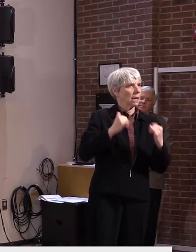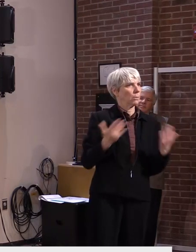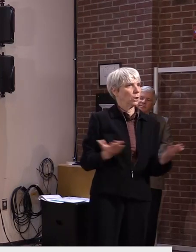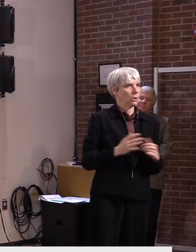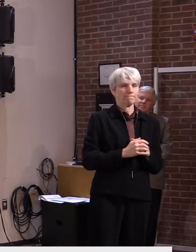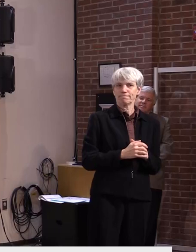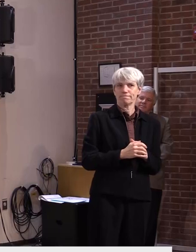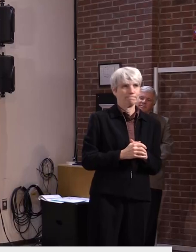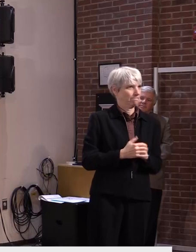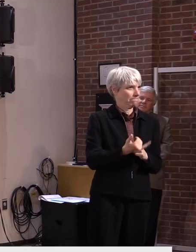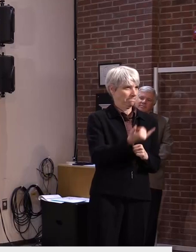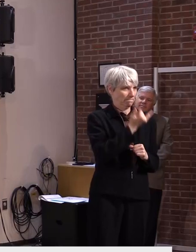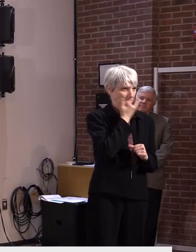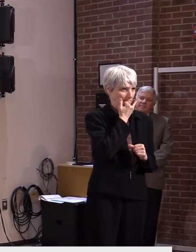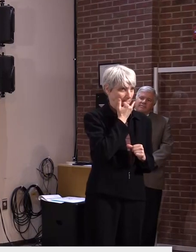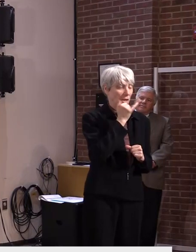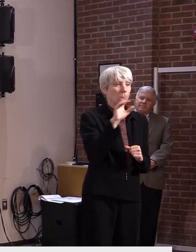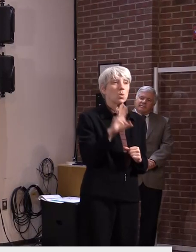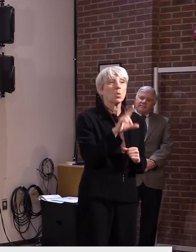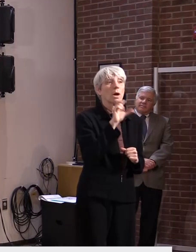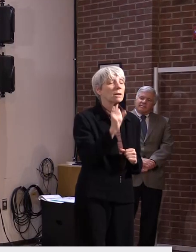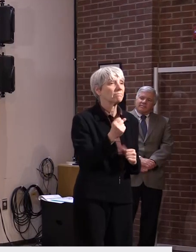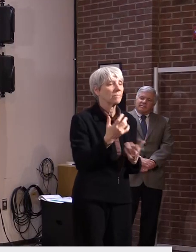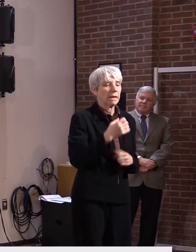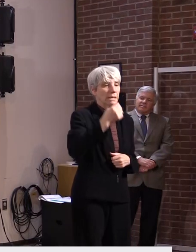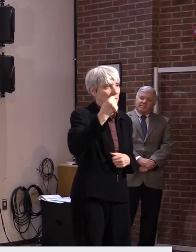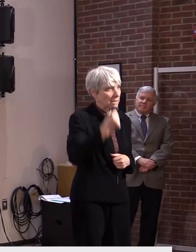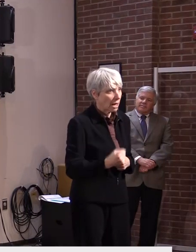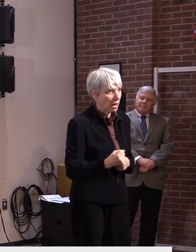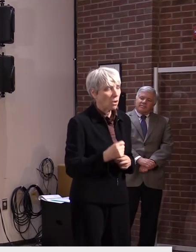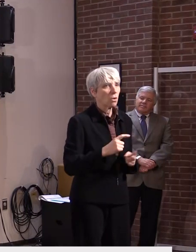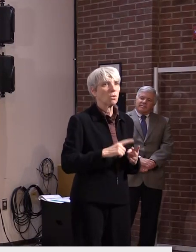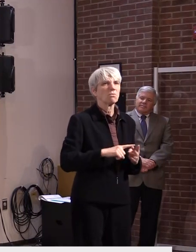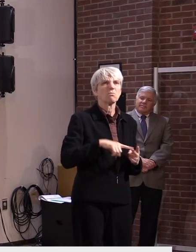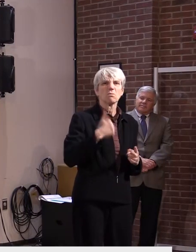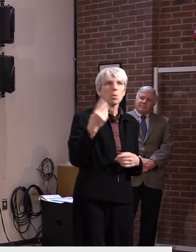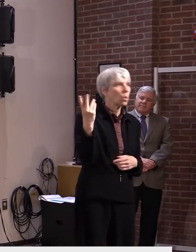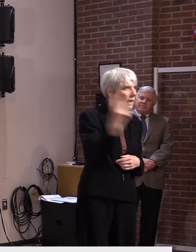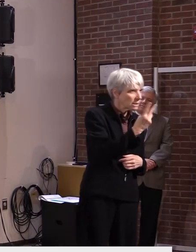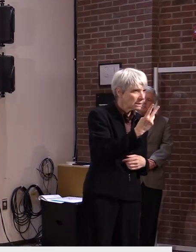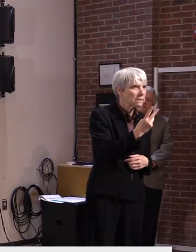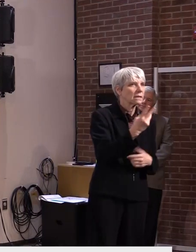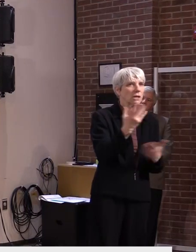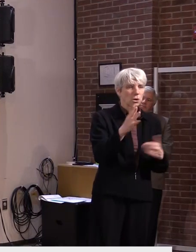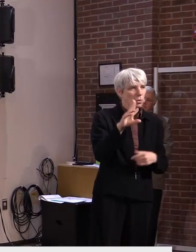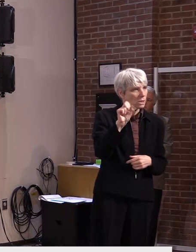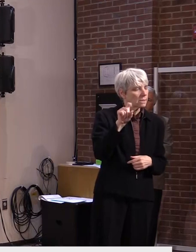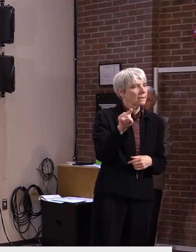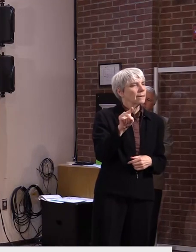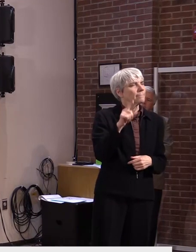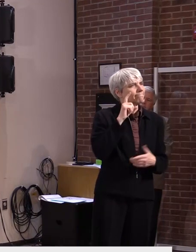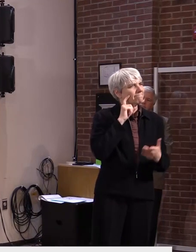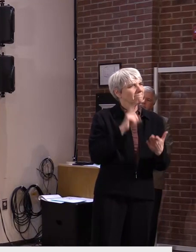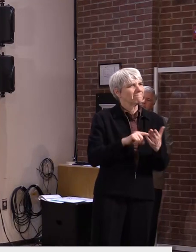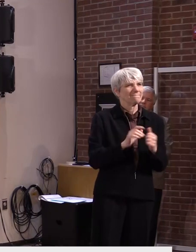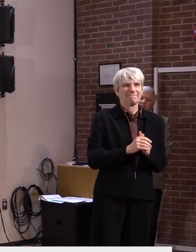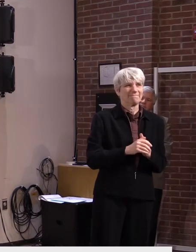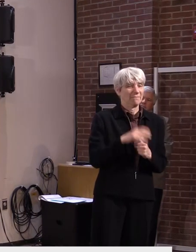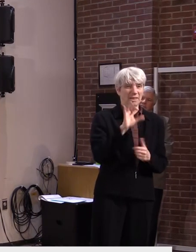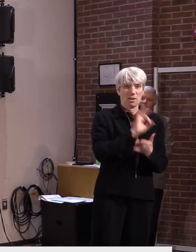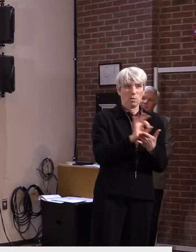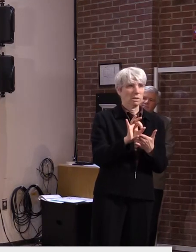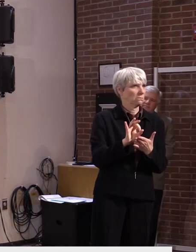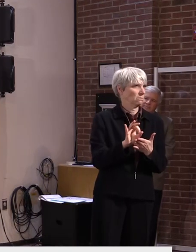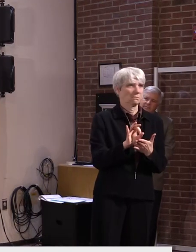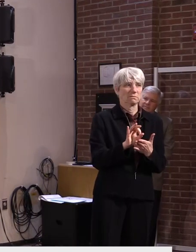the south, southern states and other areas in the west as well, that it's more like 12 or